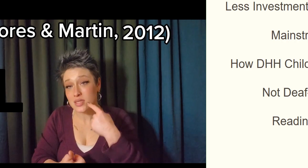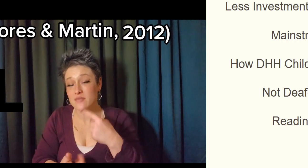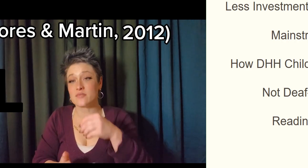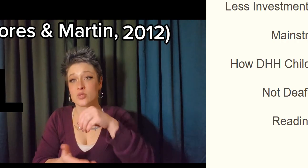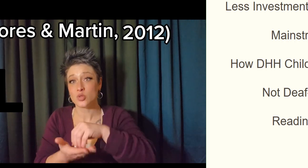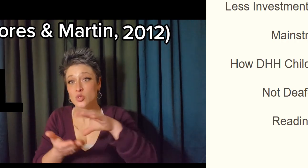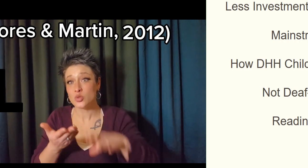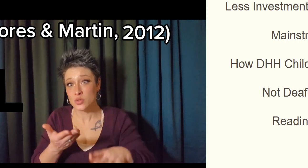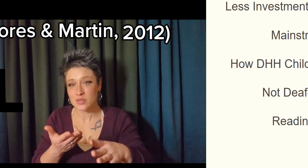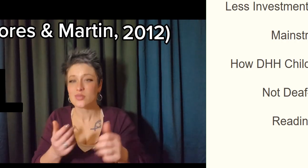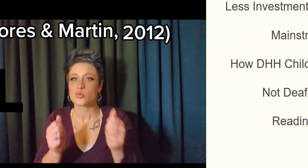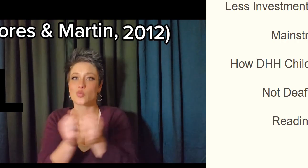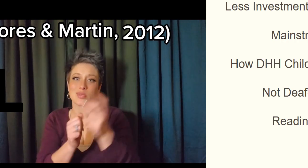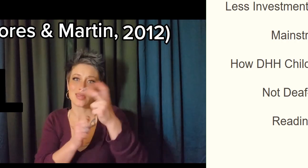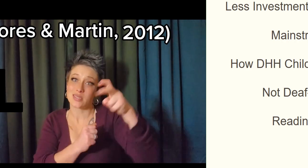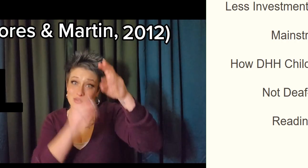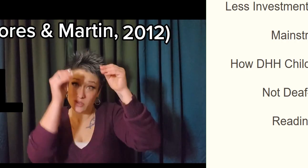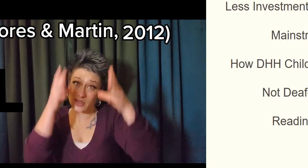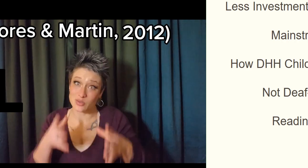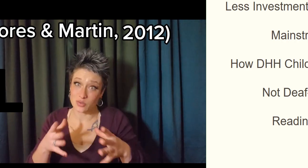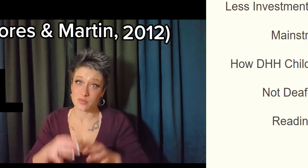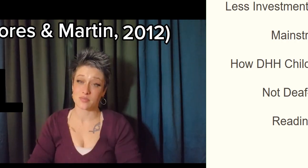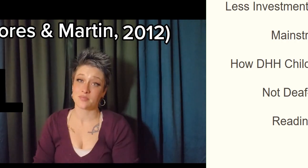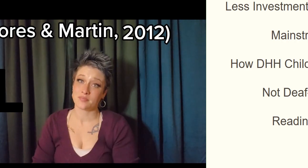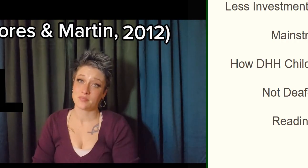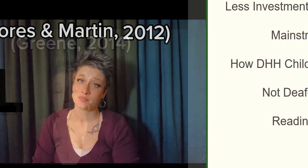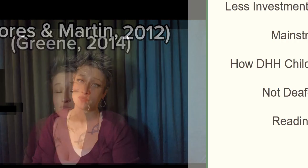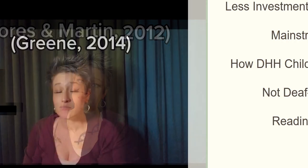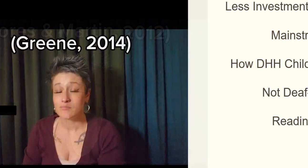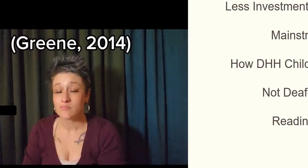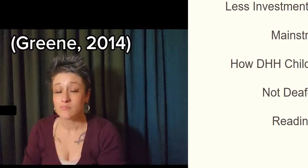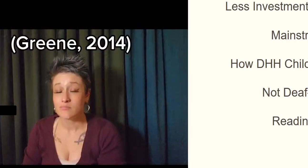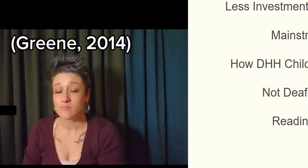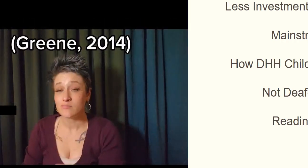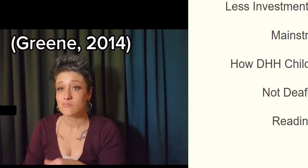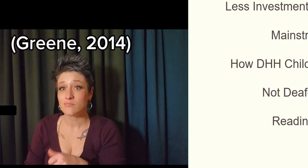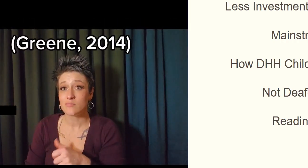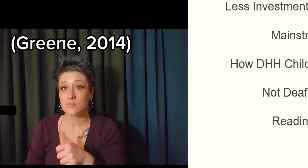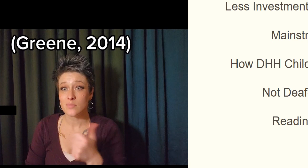like once a week, which isn't a lot.